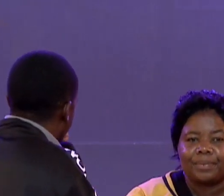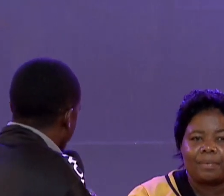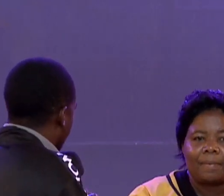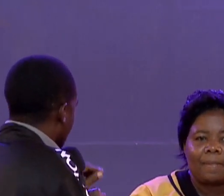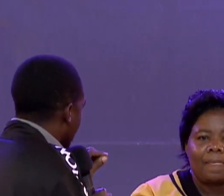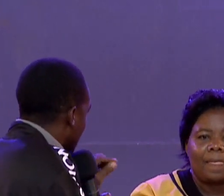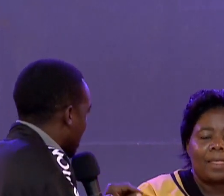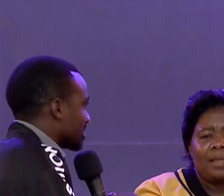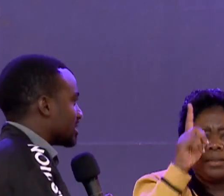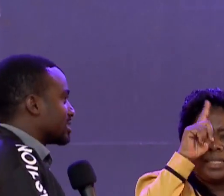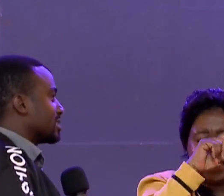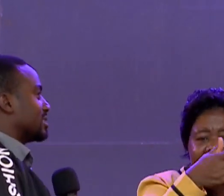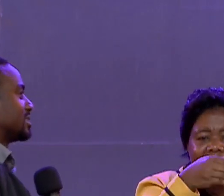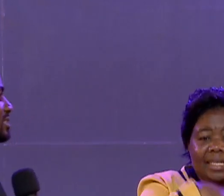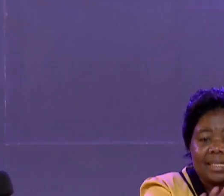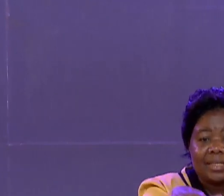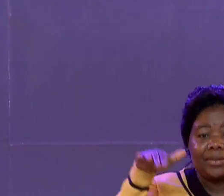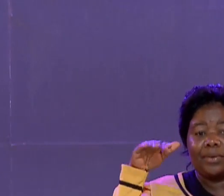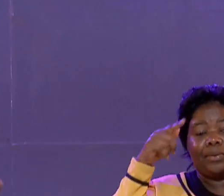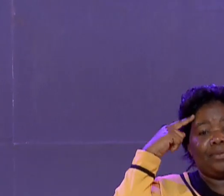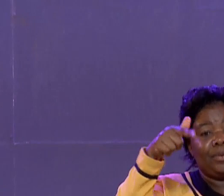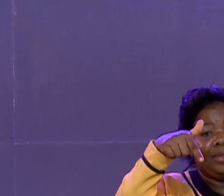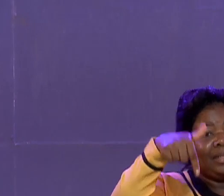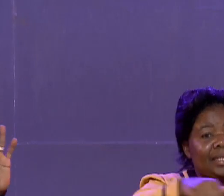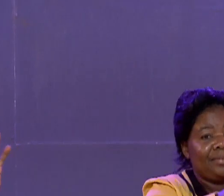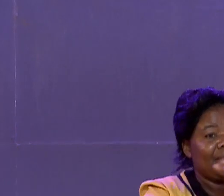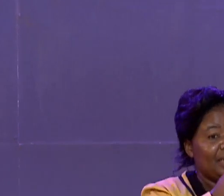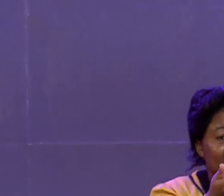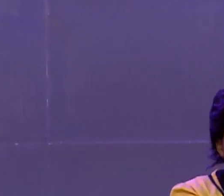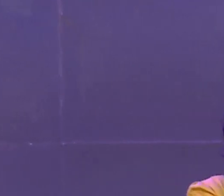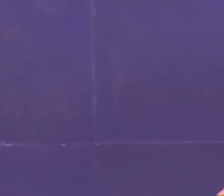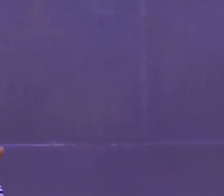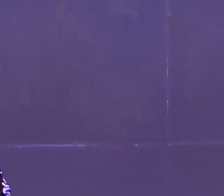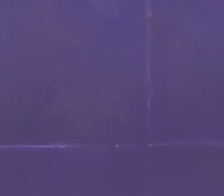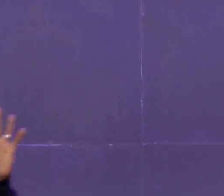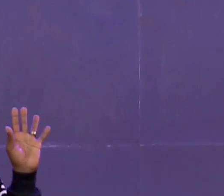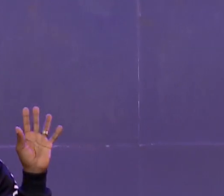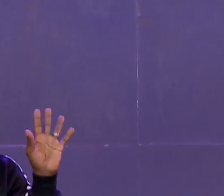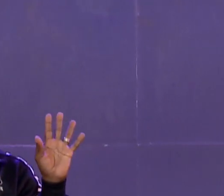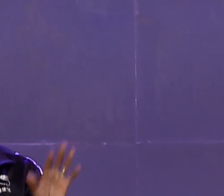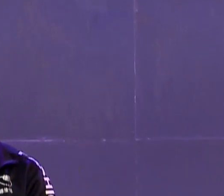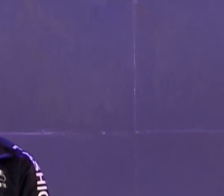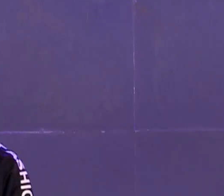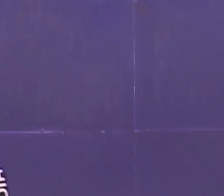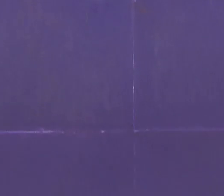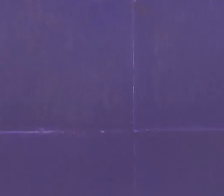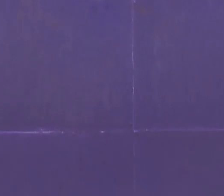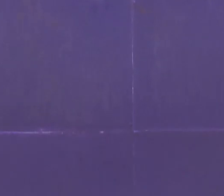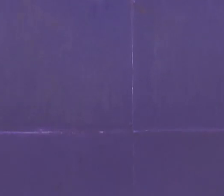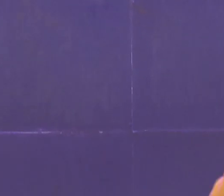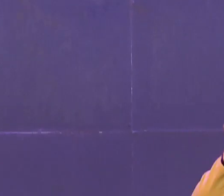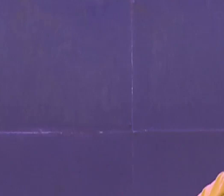not in his chair for 7 years. Kabaka tali munamulonde ye myaka musanvu. But God kept it, no one sat on it. Naye